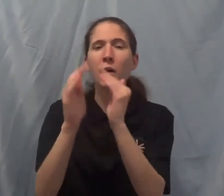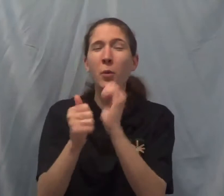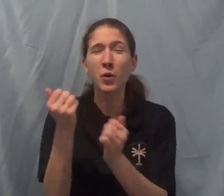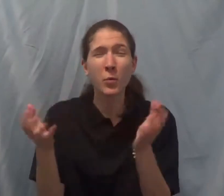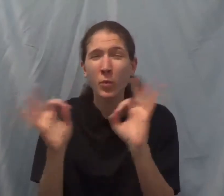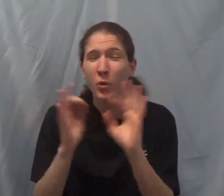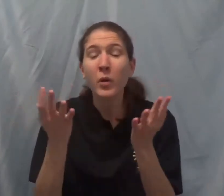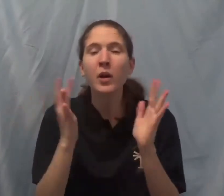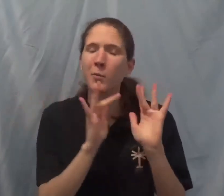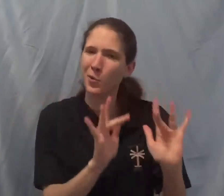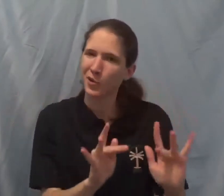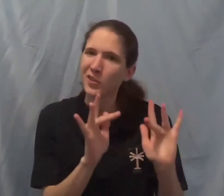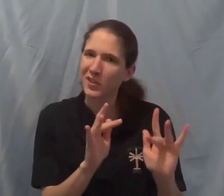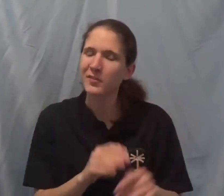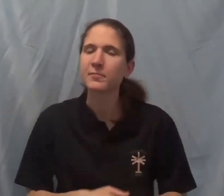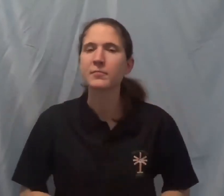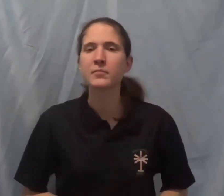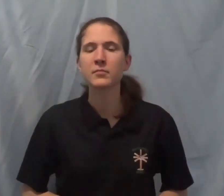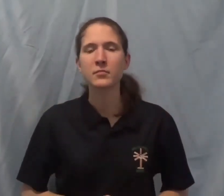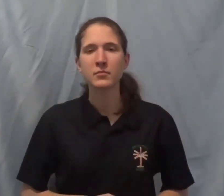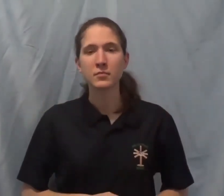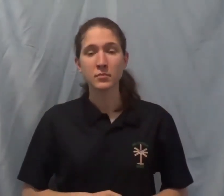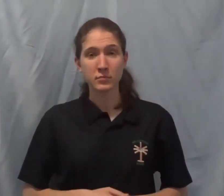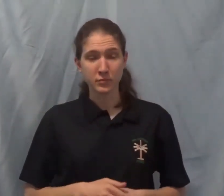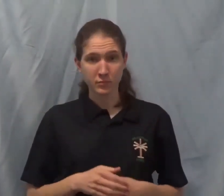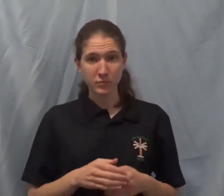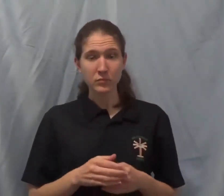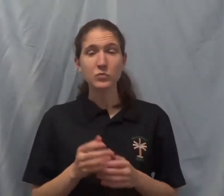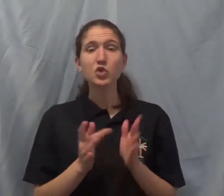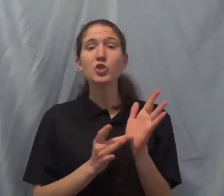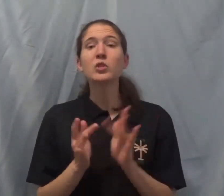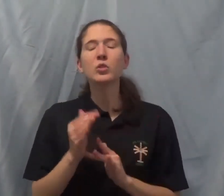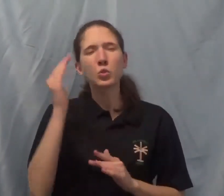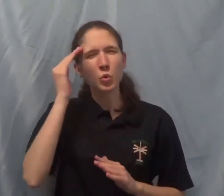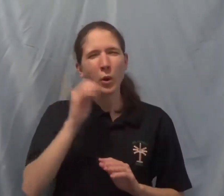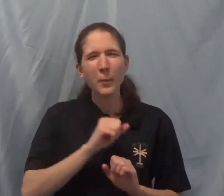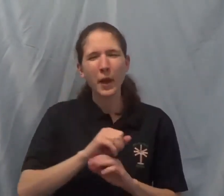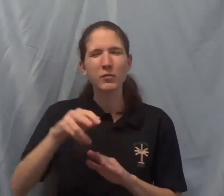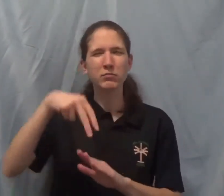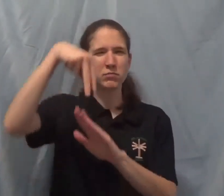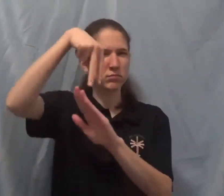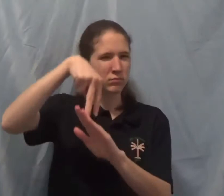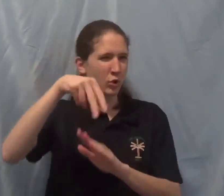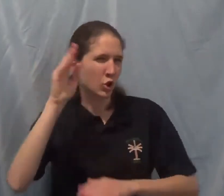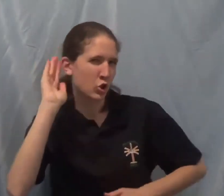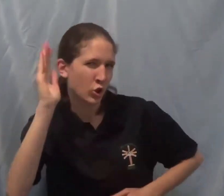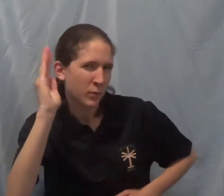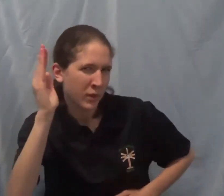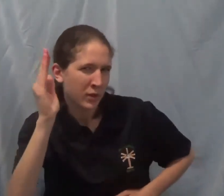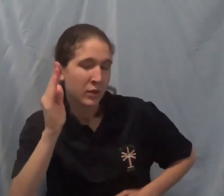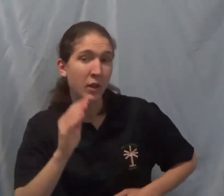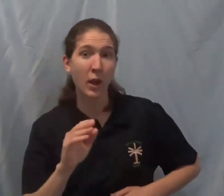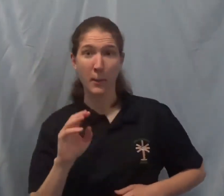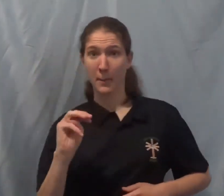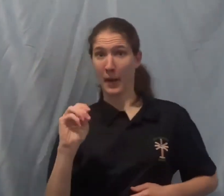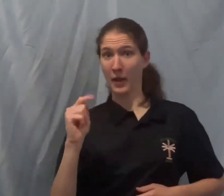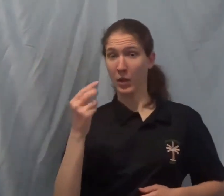Mount and says, "You must be perfect as my heavenly Father is perfect," that's Matthew, but Luke is very